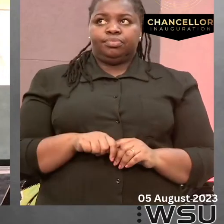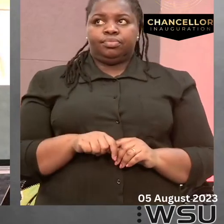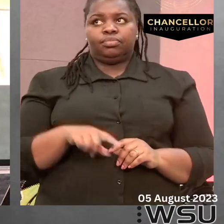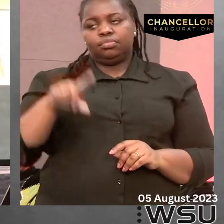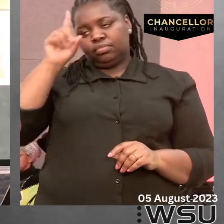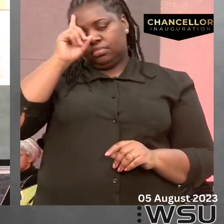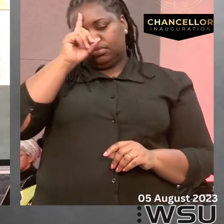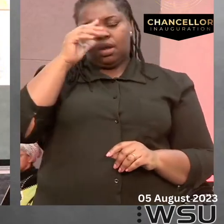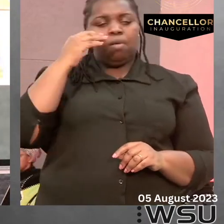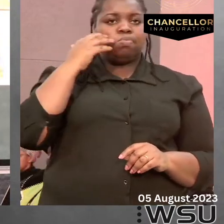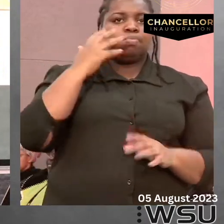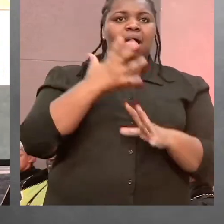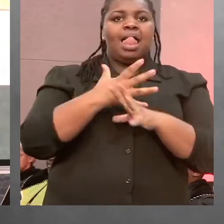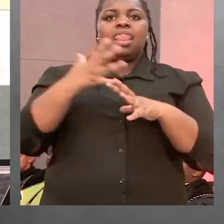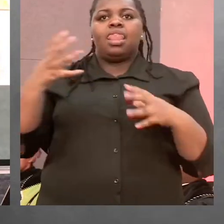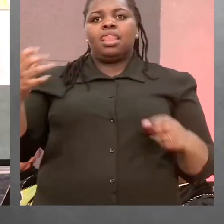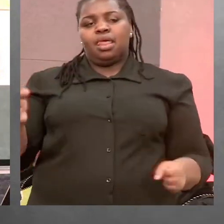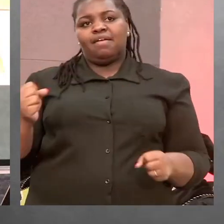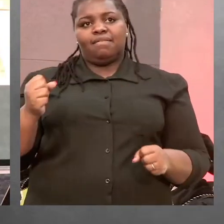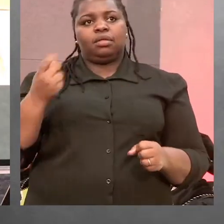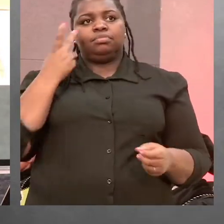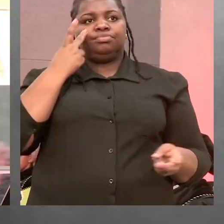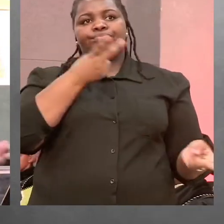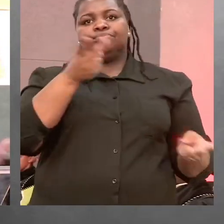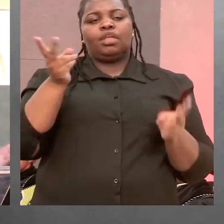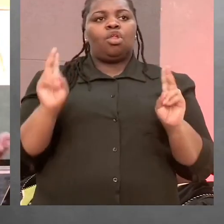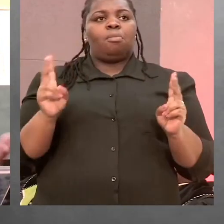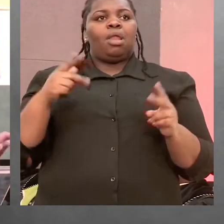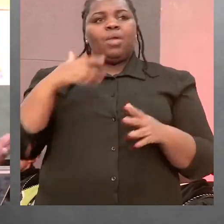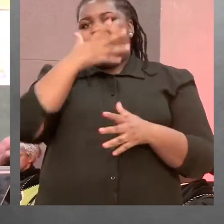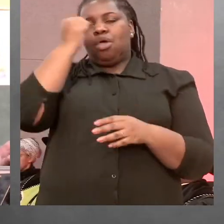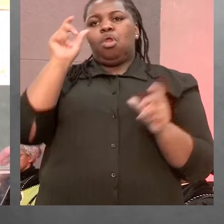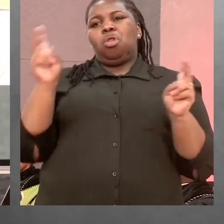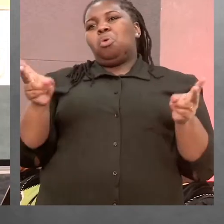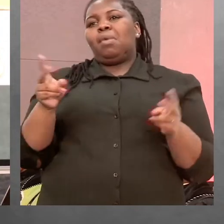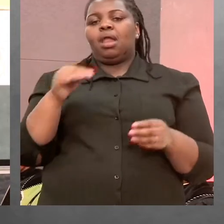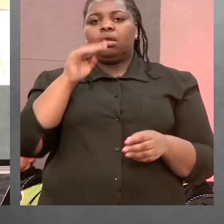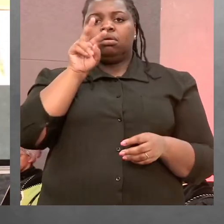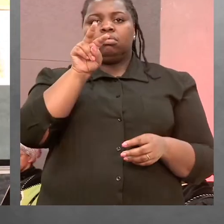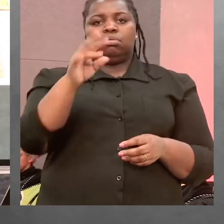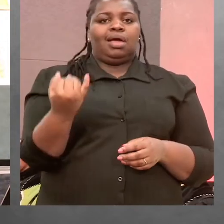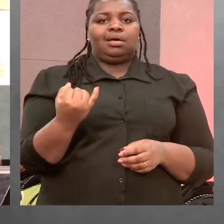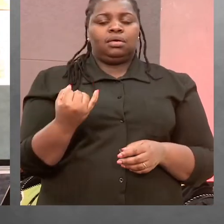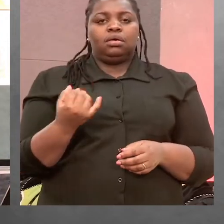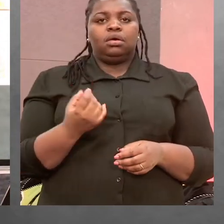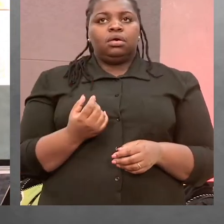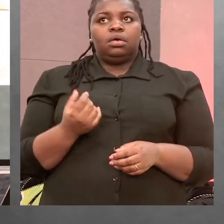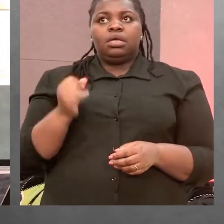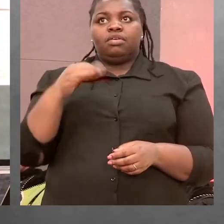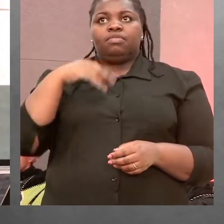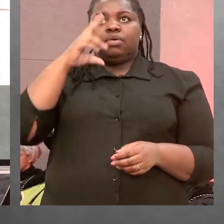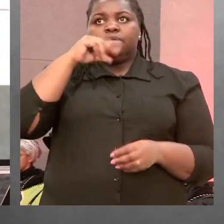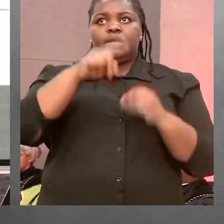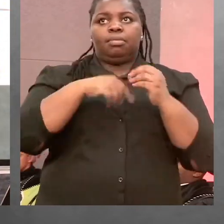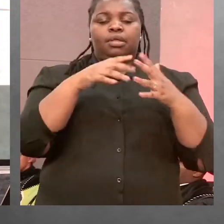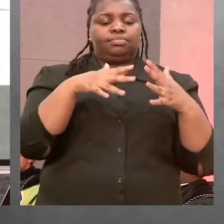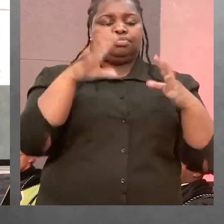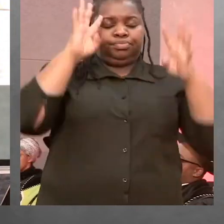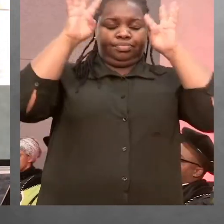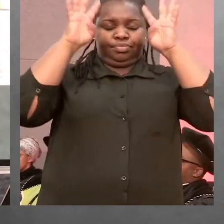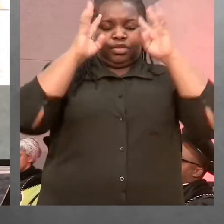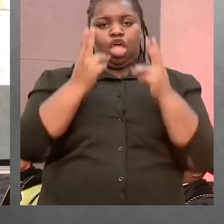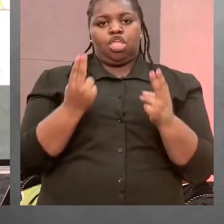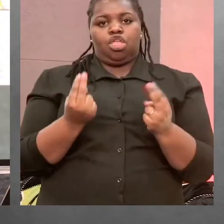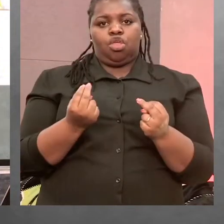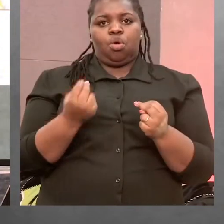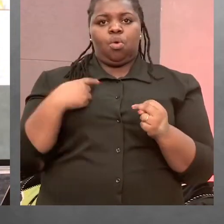black and white, have never seen anything normal. We don't know what normal looks like. So when we talk about creating something new, we're